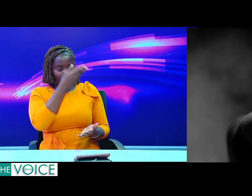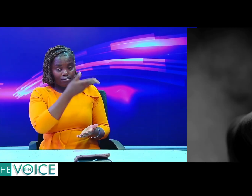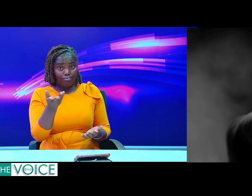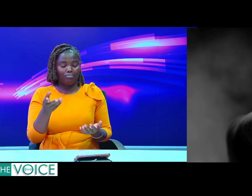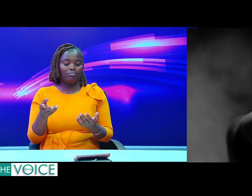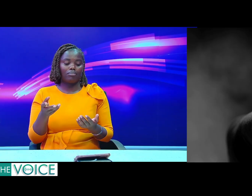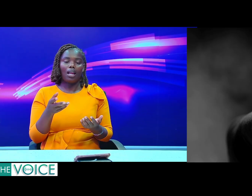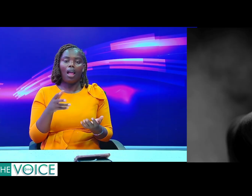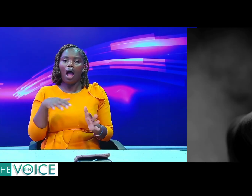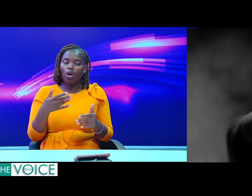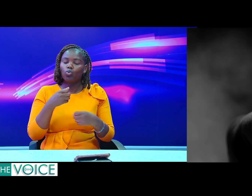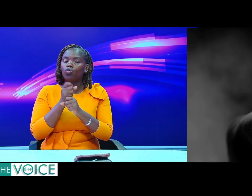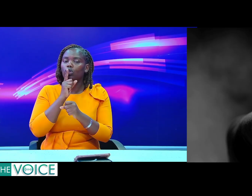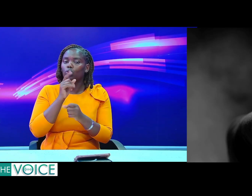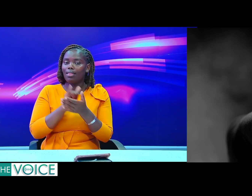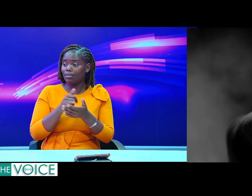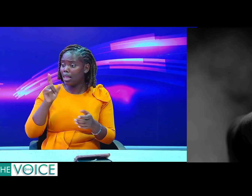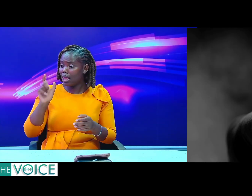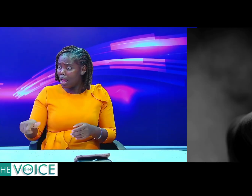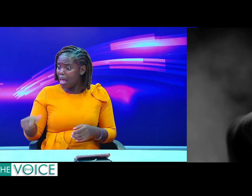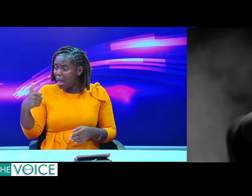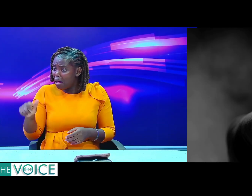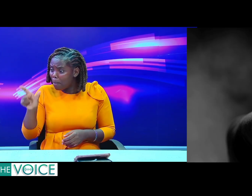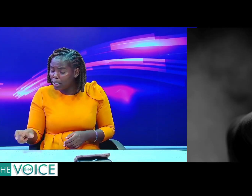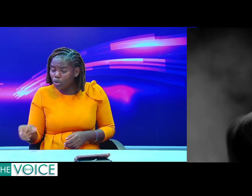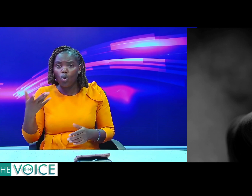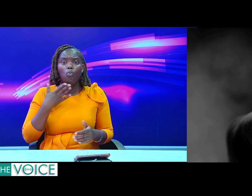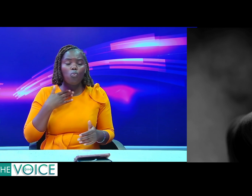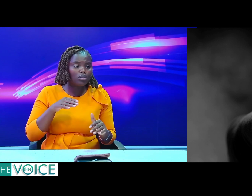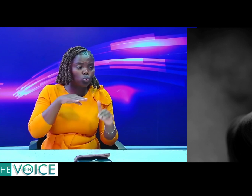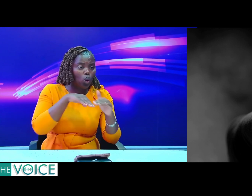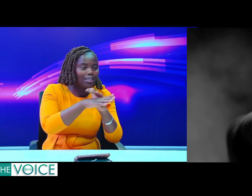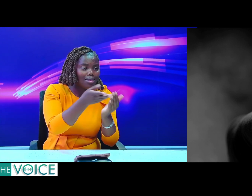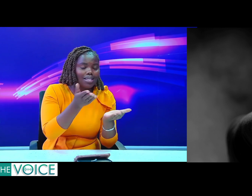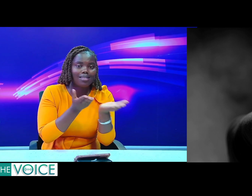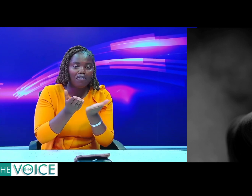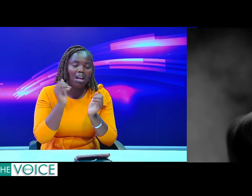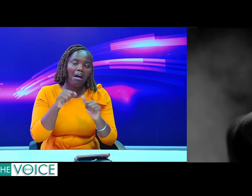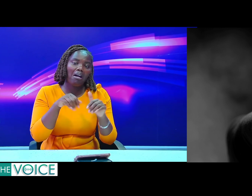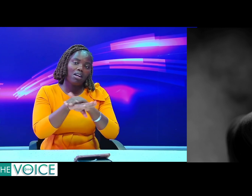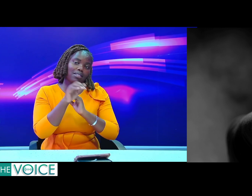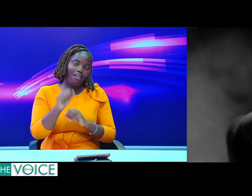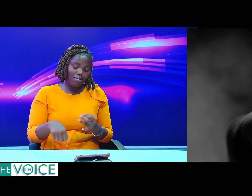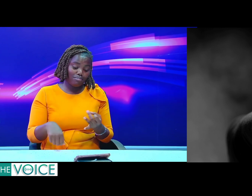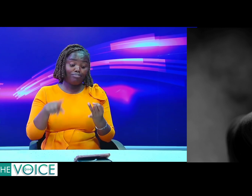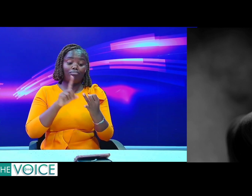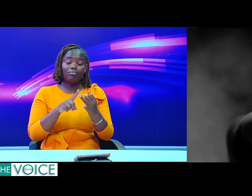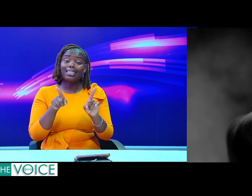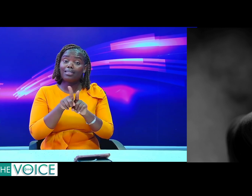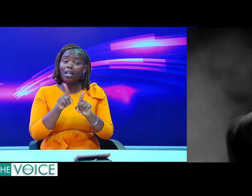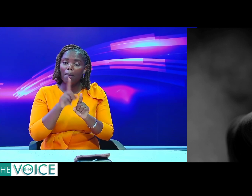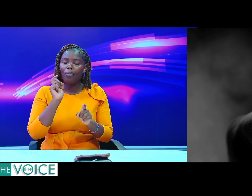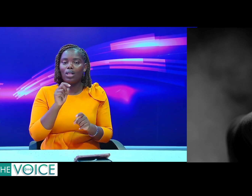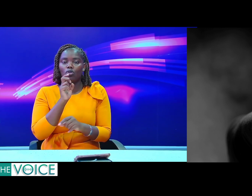that people can be able to get help whenever they experience any form of harassment. So, and